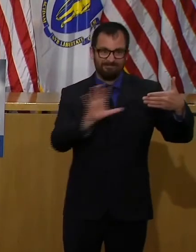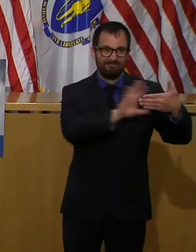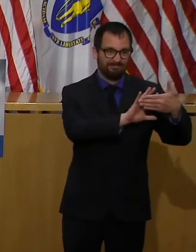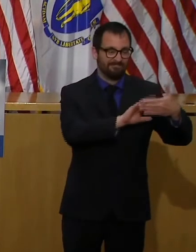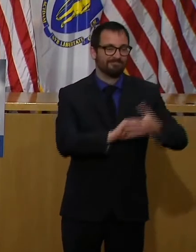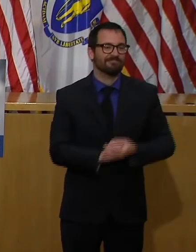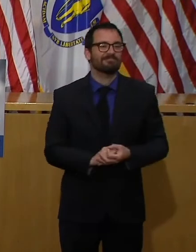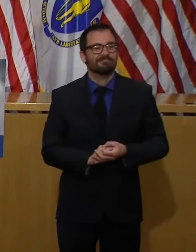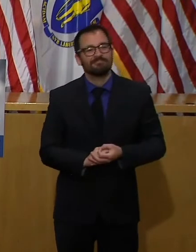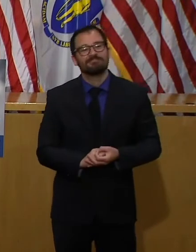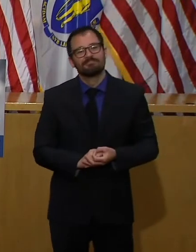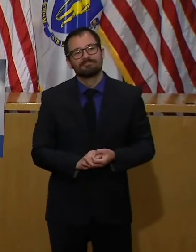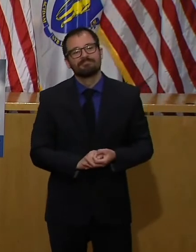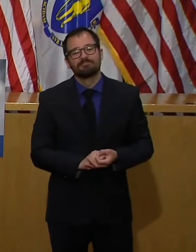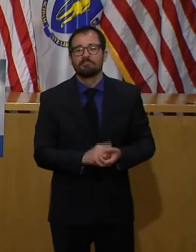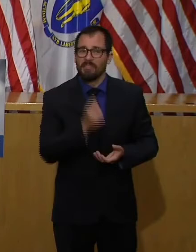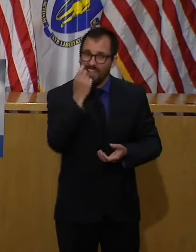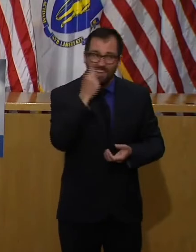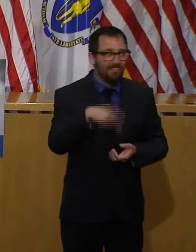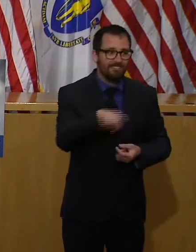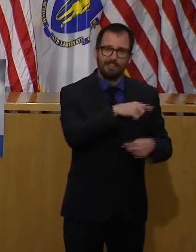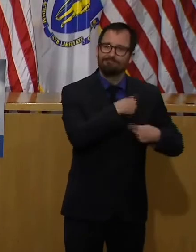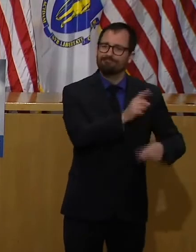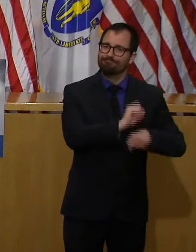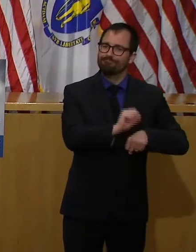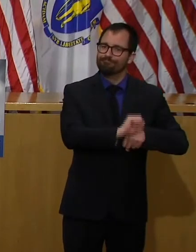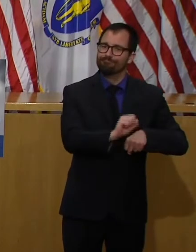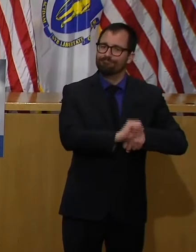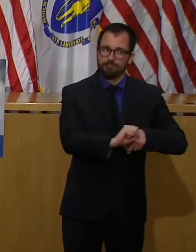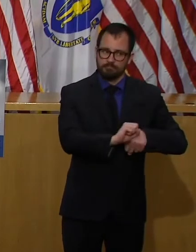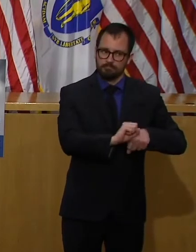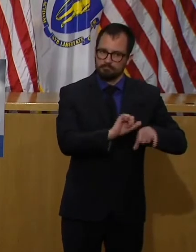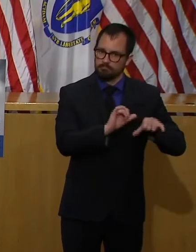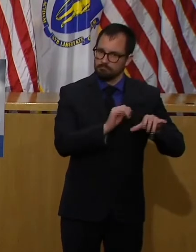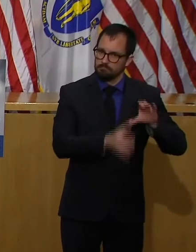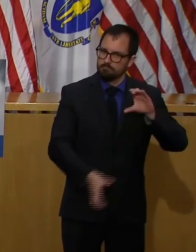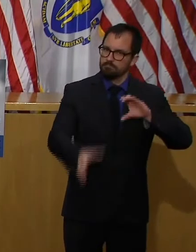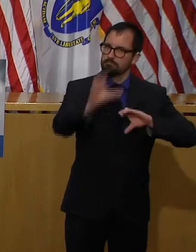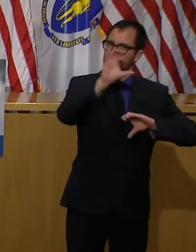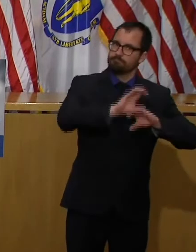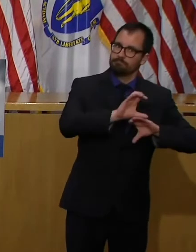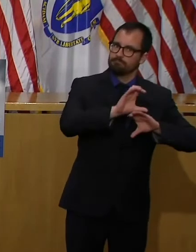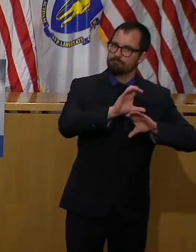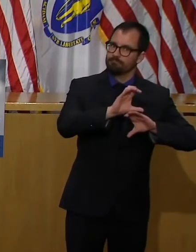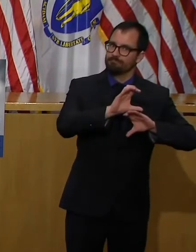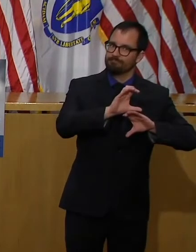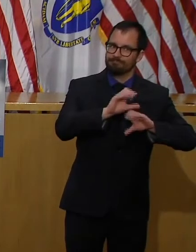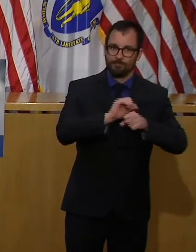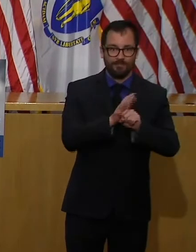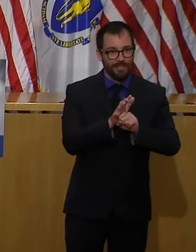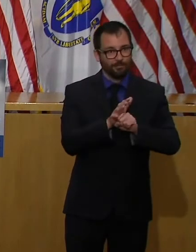Collaborative. The contact occurs through phone calls, texts, follow-up connections to needed service.